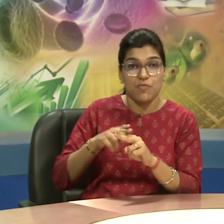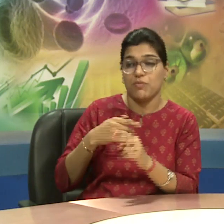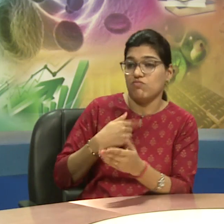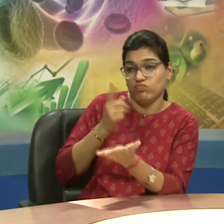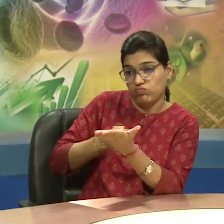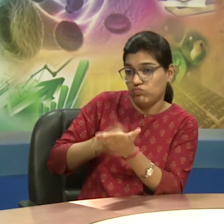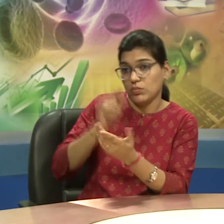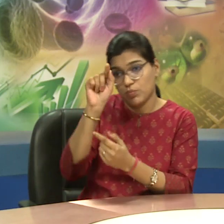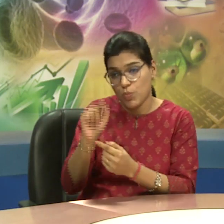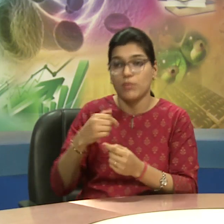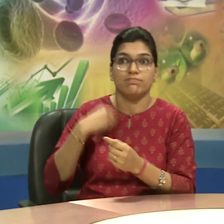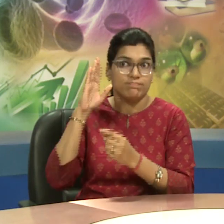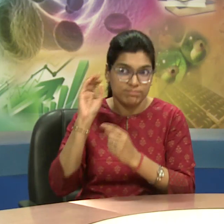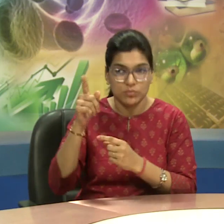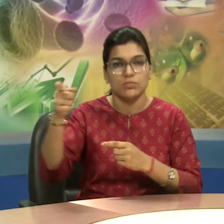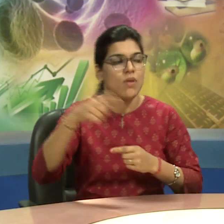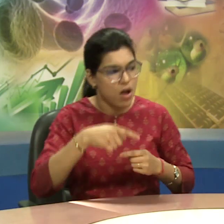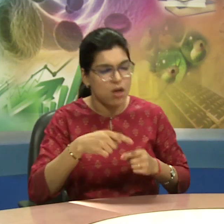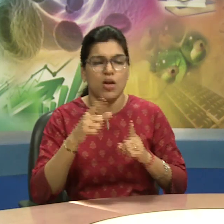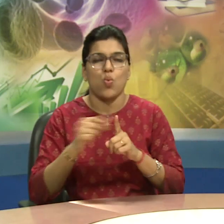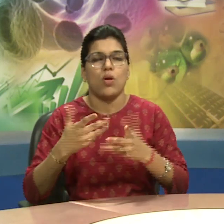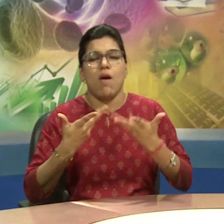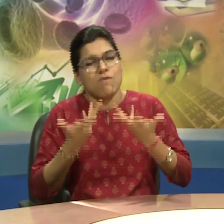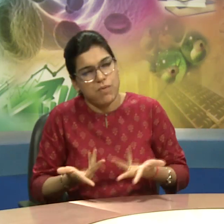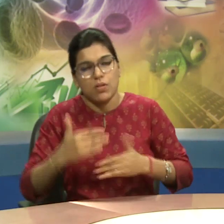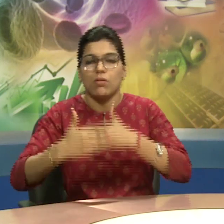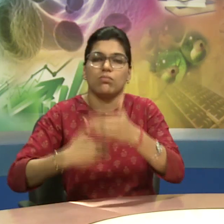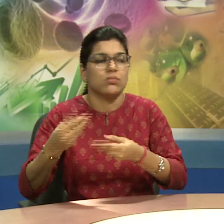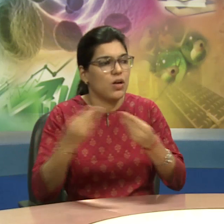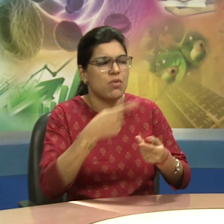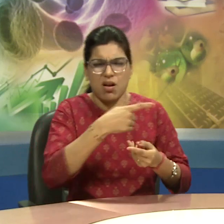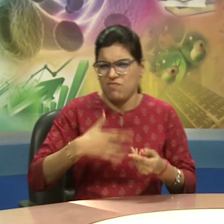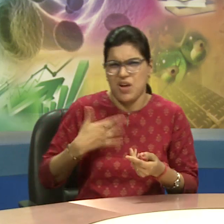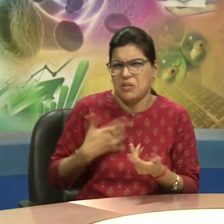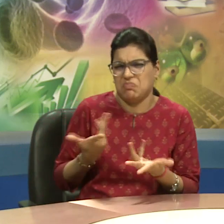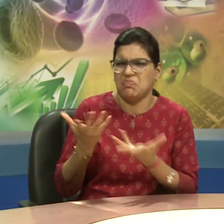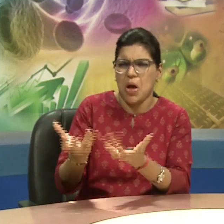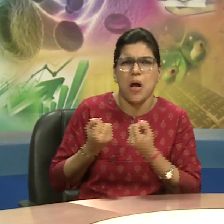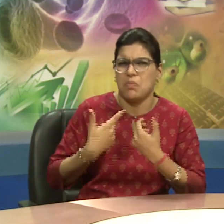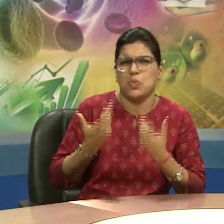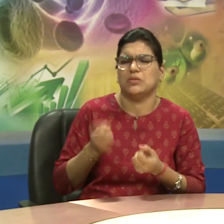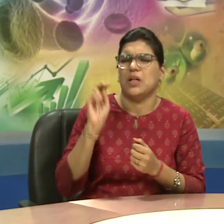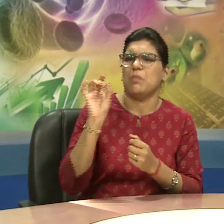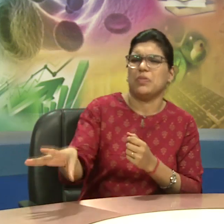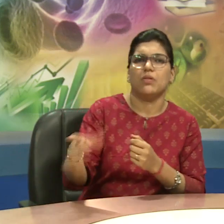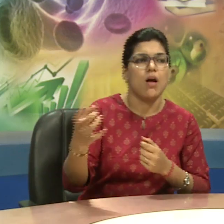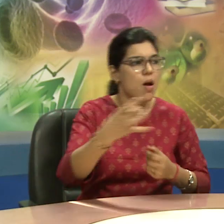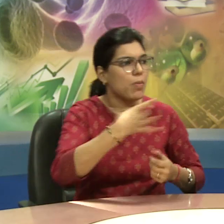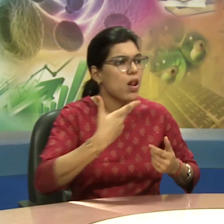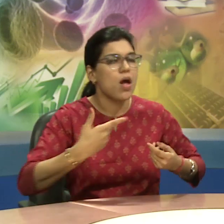government and public bodies when decisions and policies